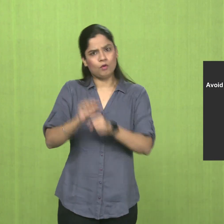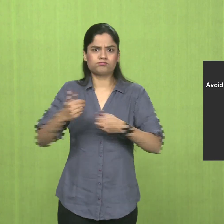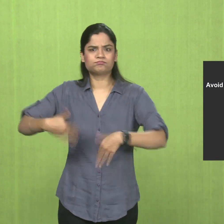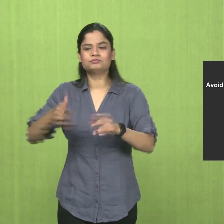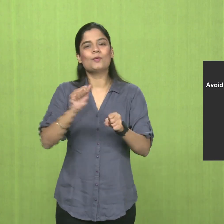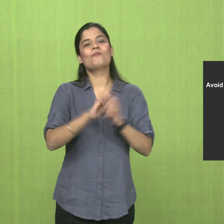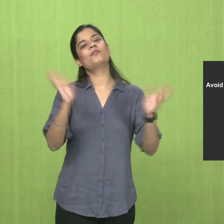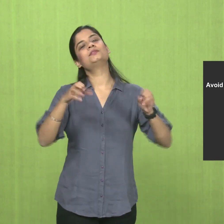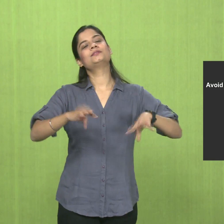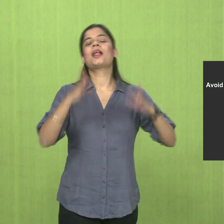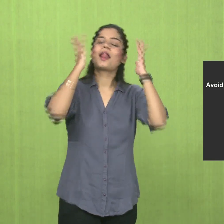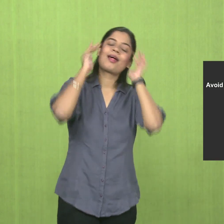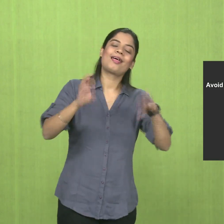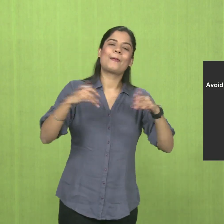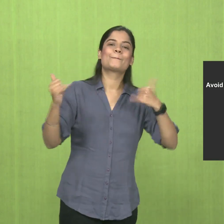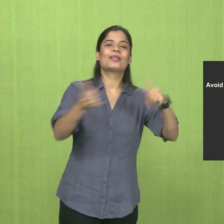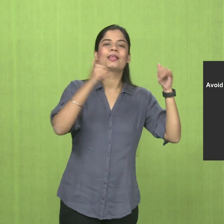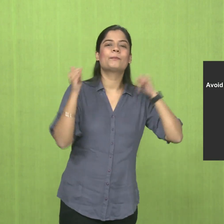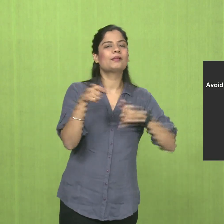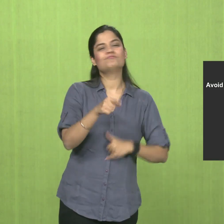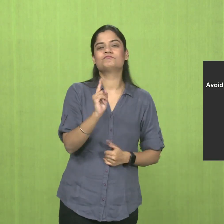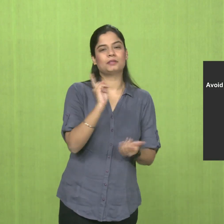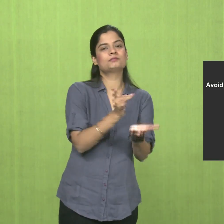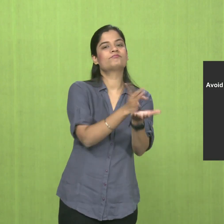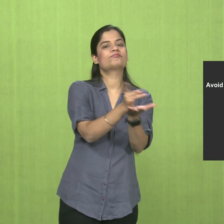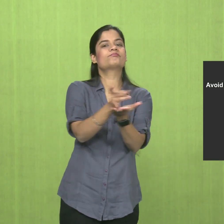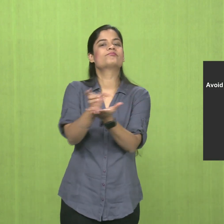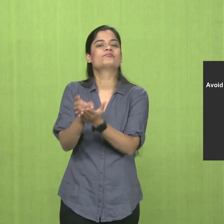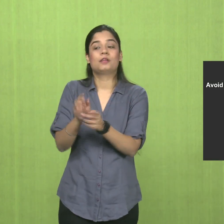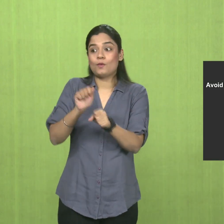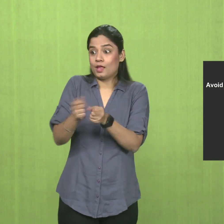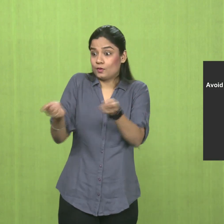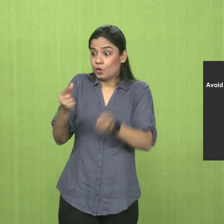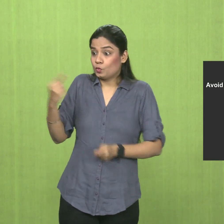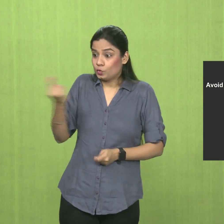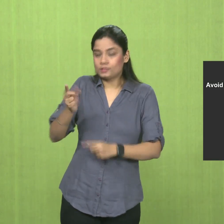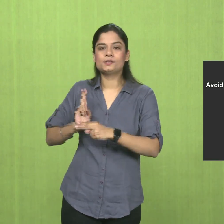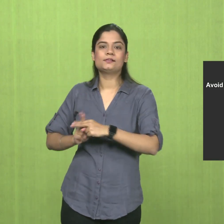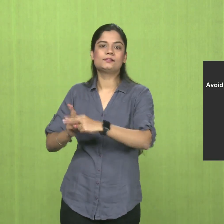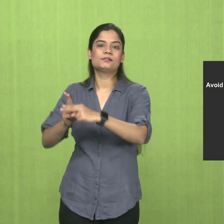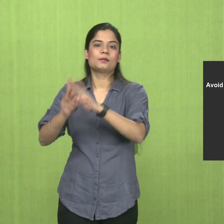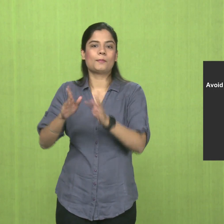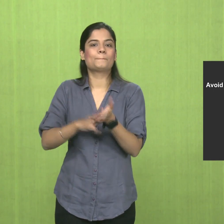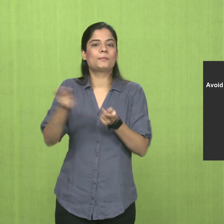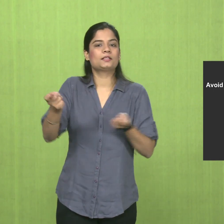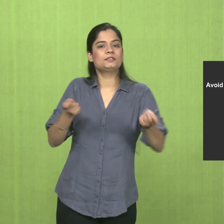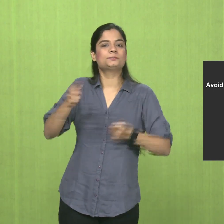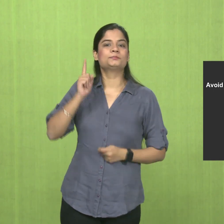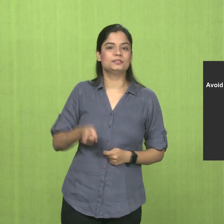doing your work. Then you use those things. But if you don't need those things and you're just unnecessarily keeping them or using them, then